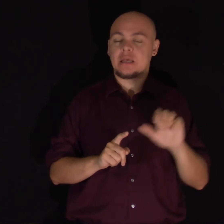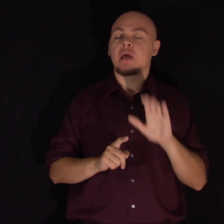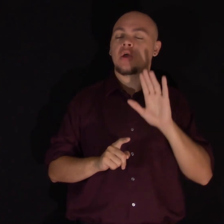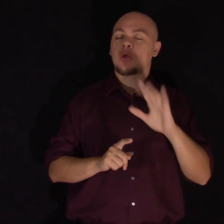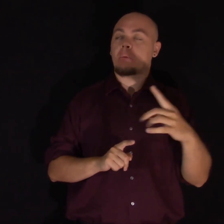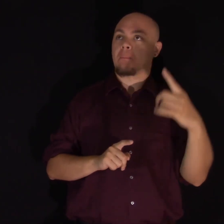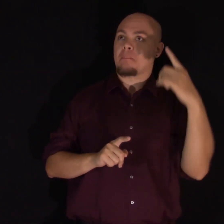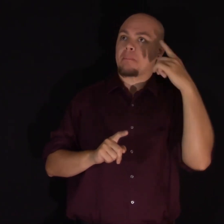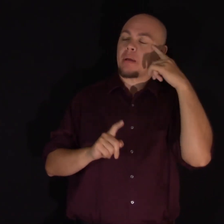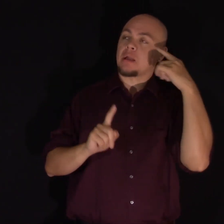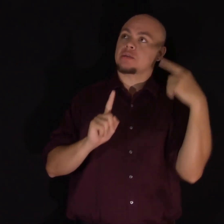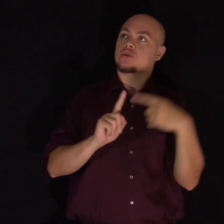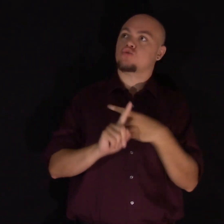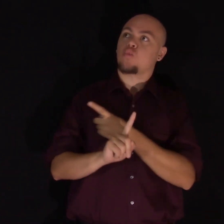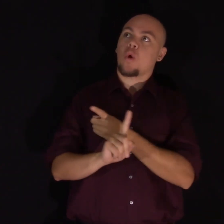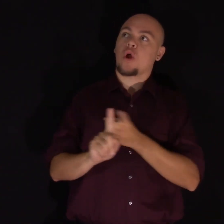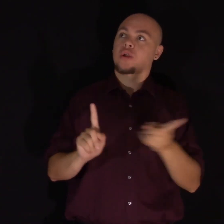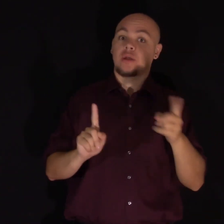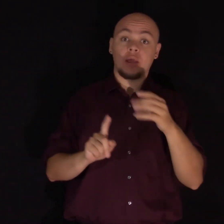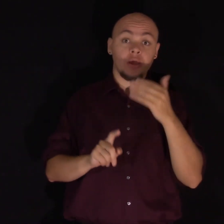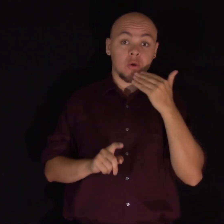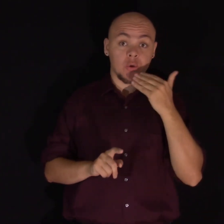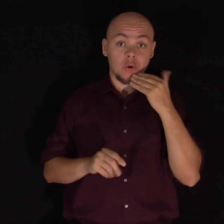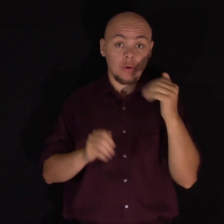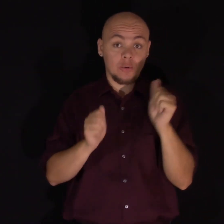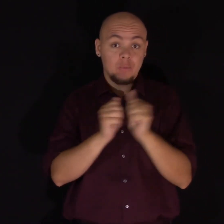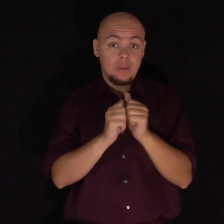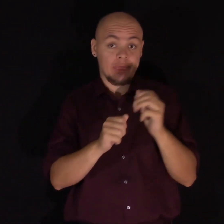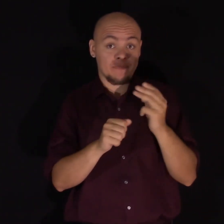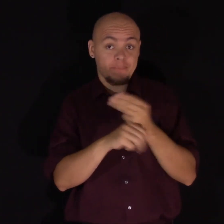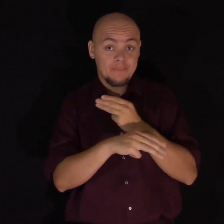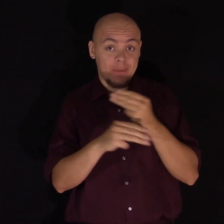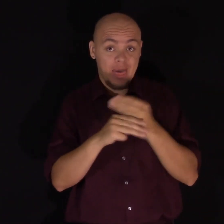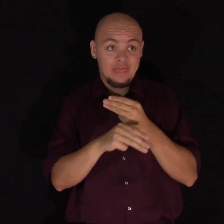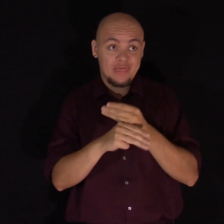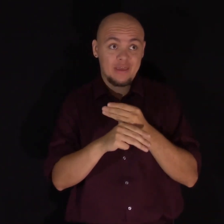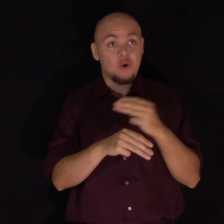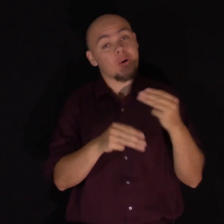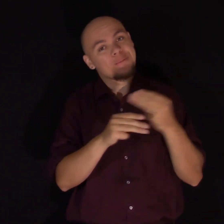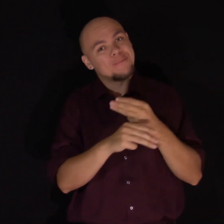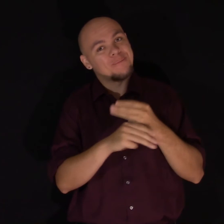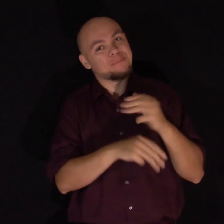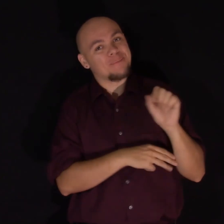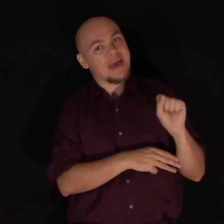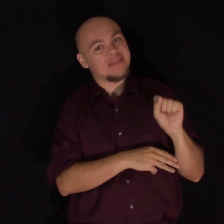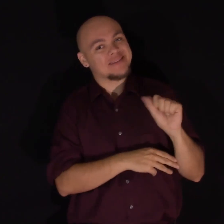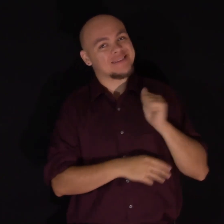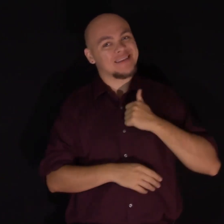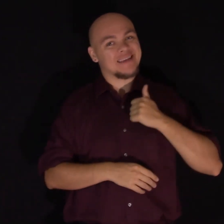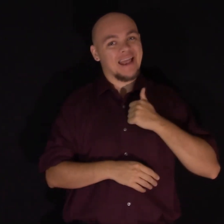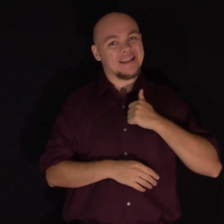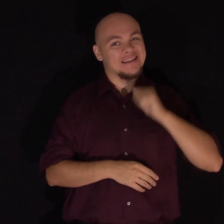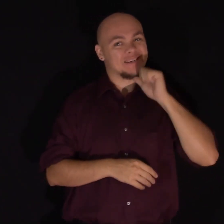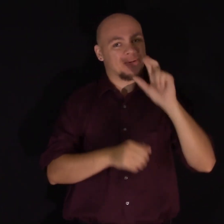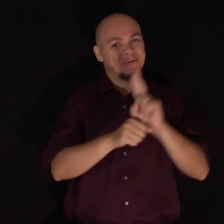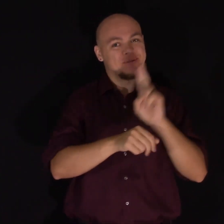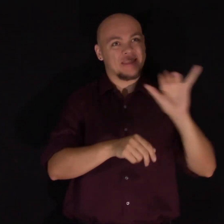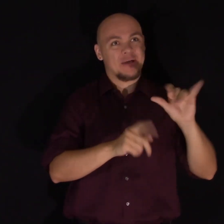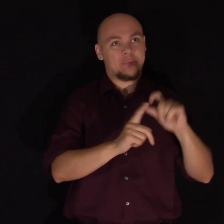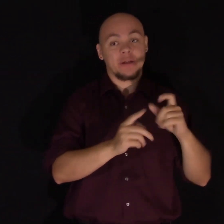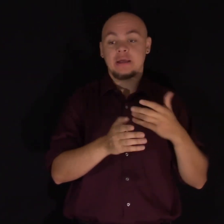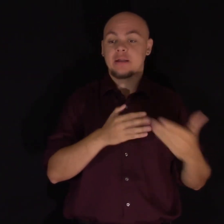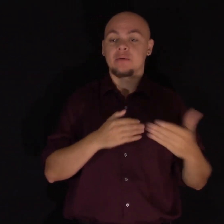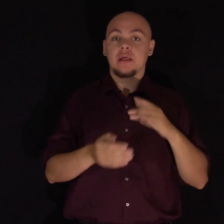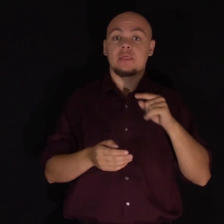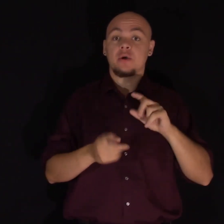wanders. If you're good with math, or maths, I should say, not in Canada anymore, these numbers don't add up to 100. It's